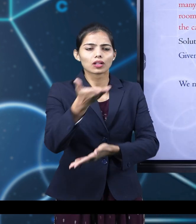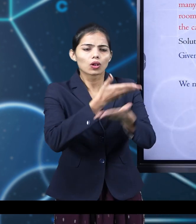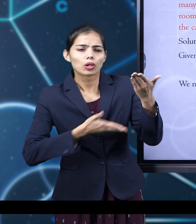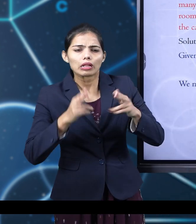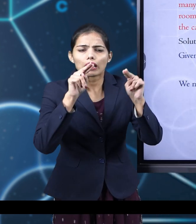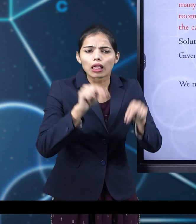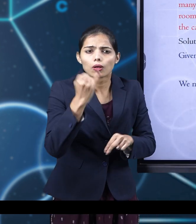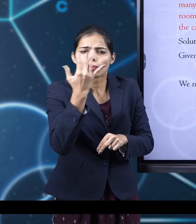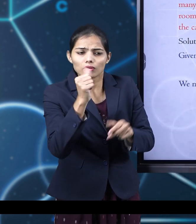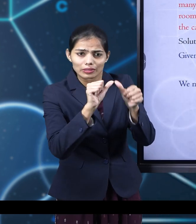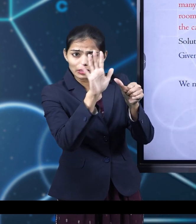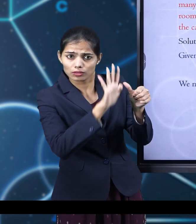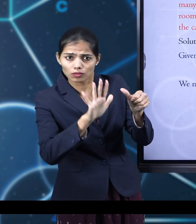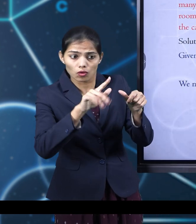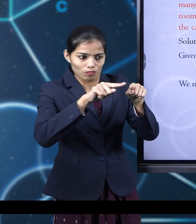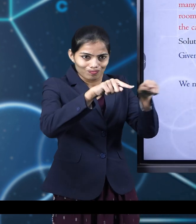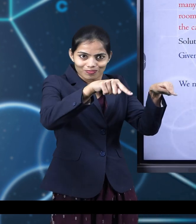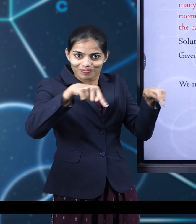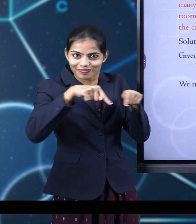We need to find the area of the floor.